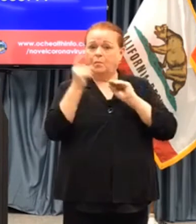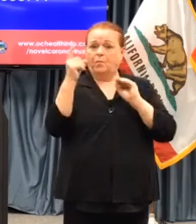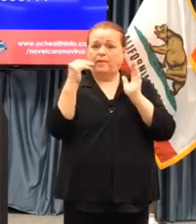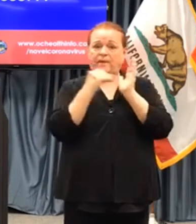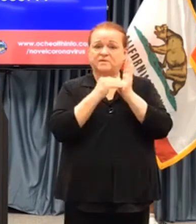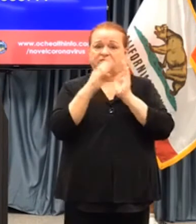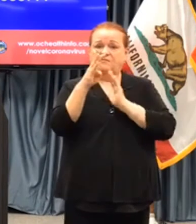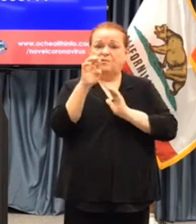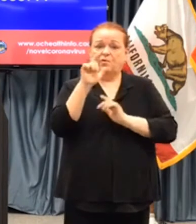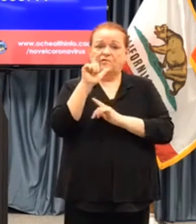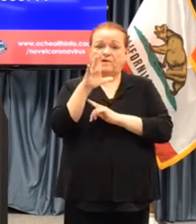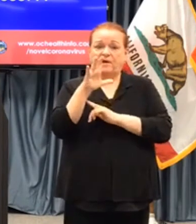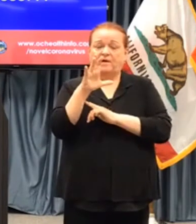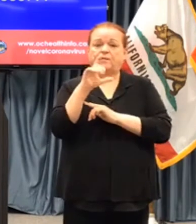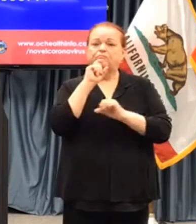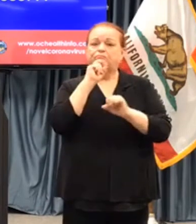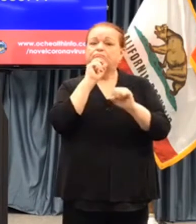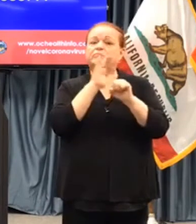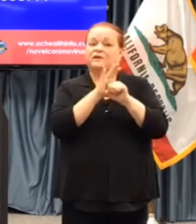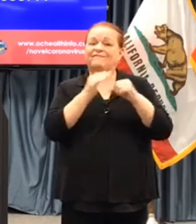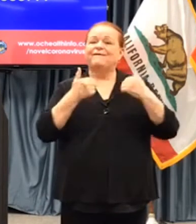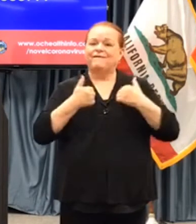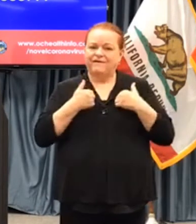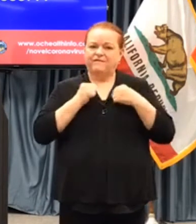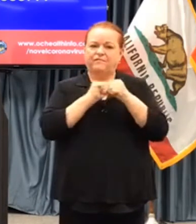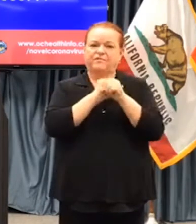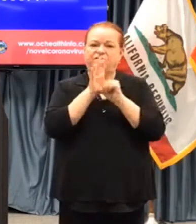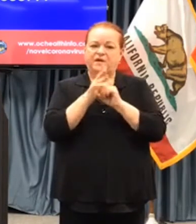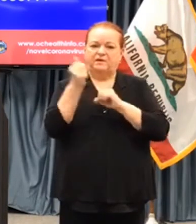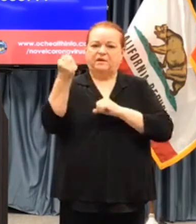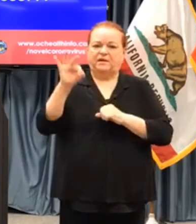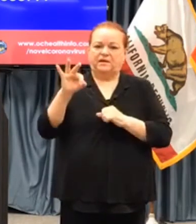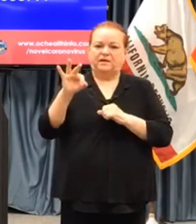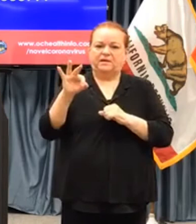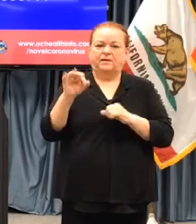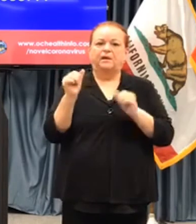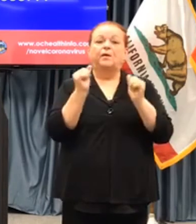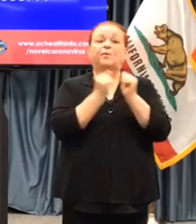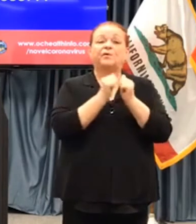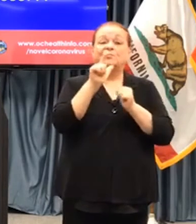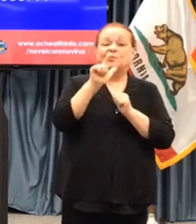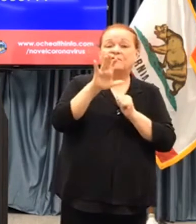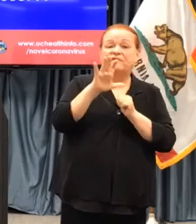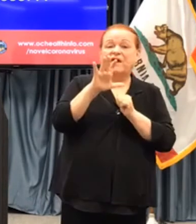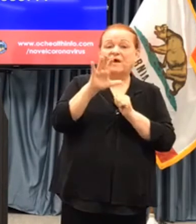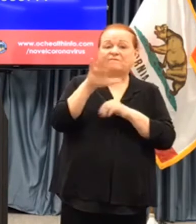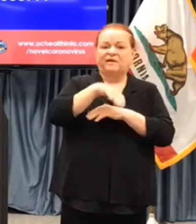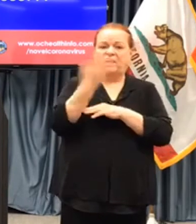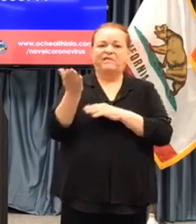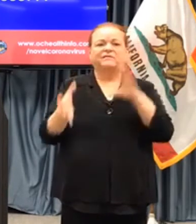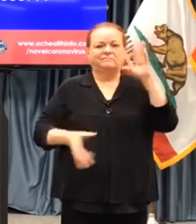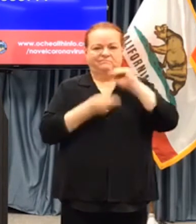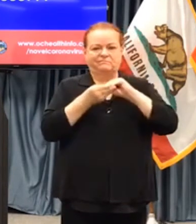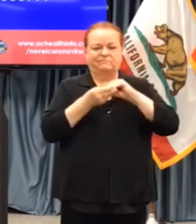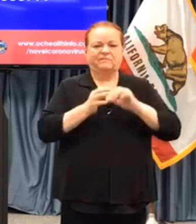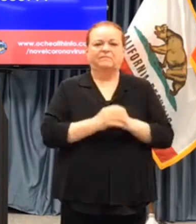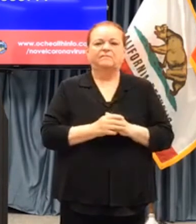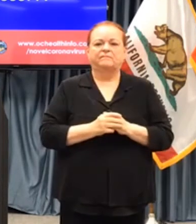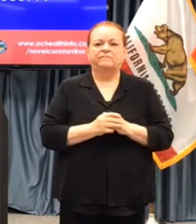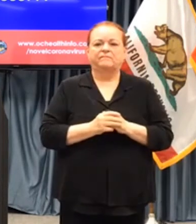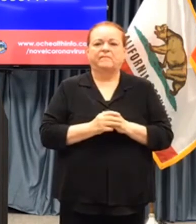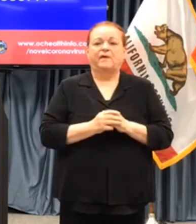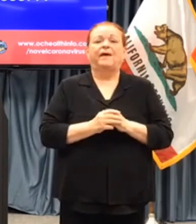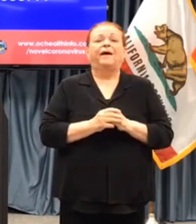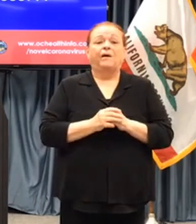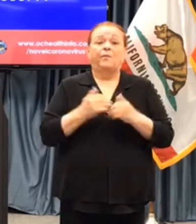1,425 confirmed cases of COVID-19 and 25 deaths to date. Despite the fluctuation